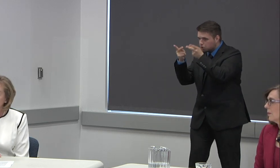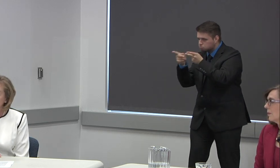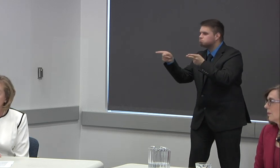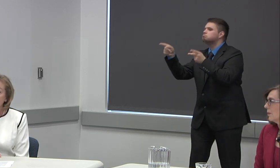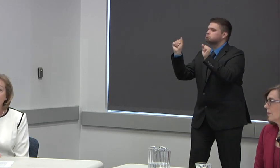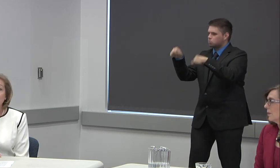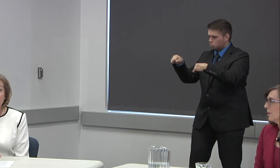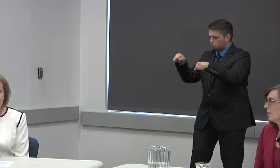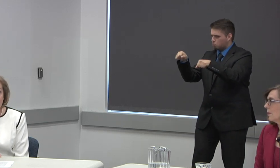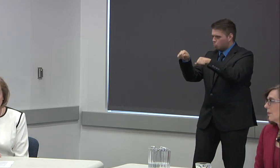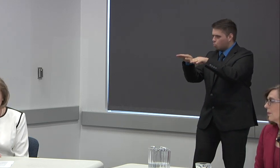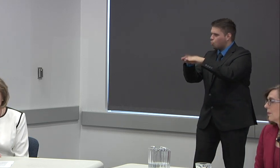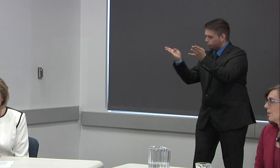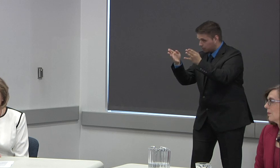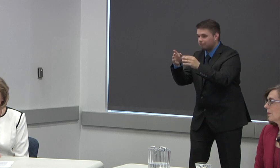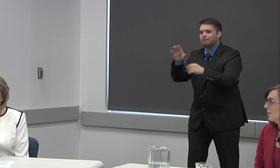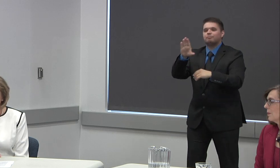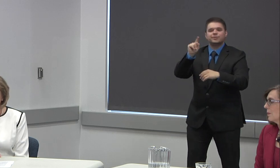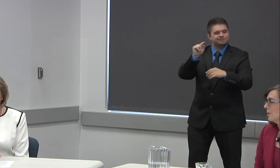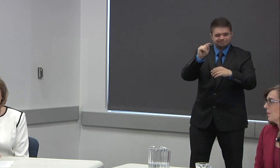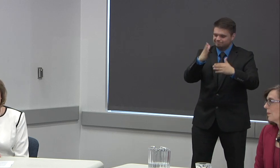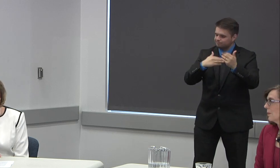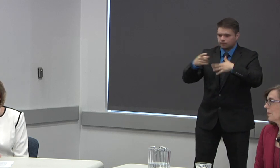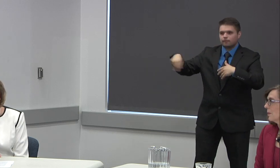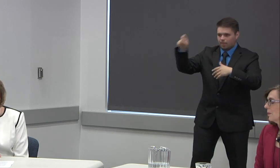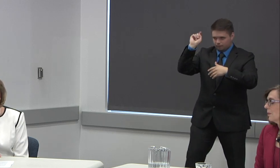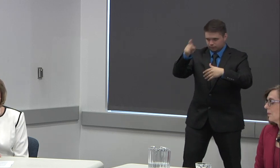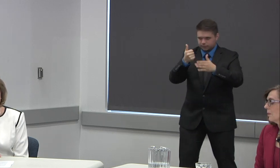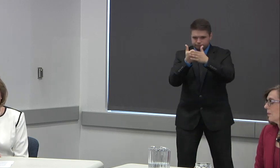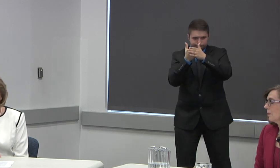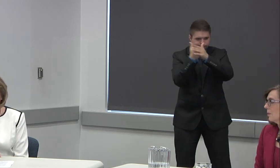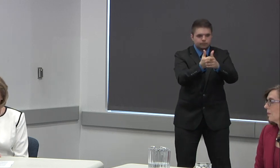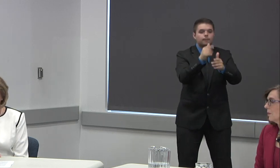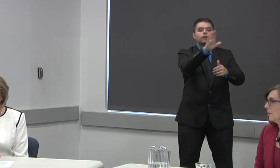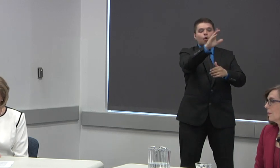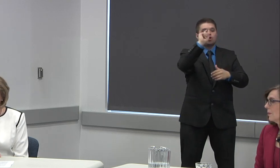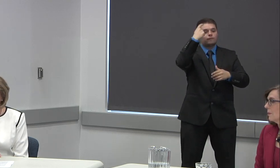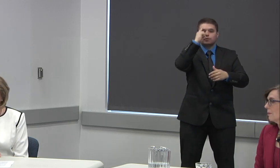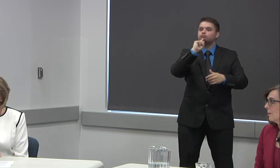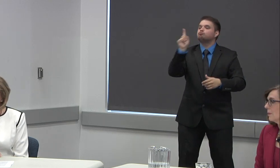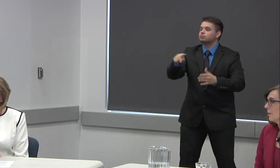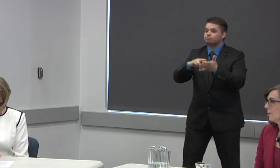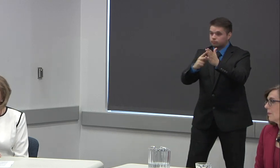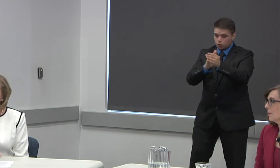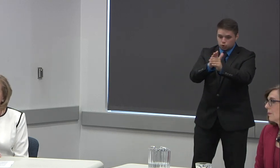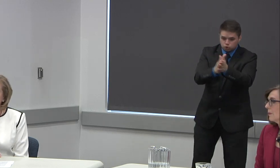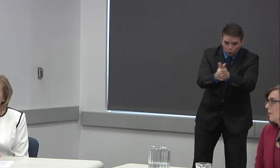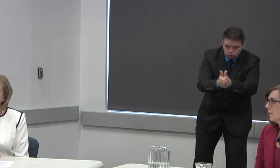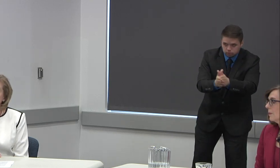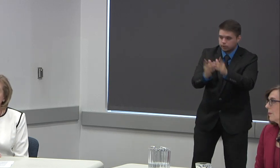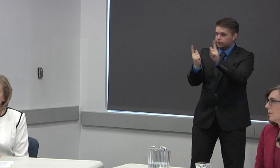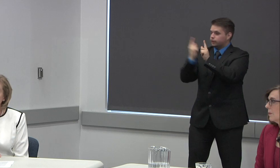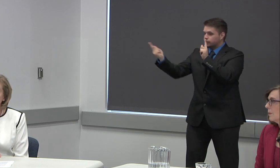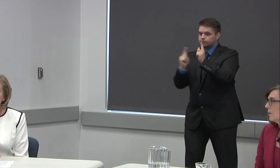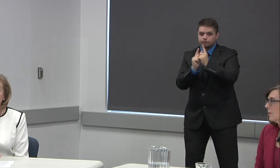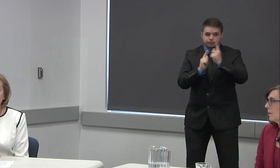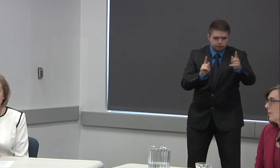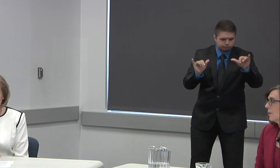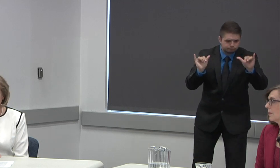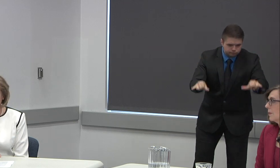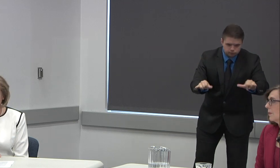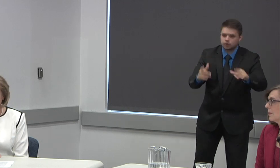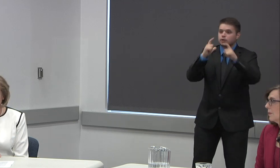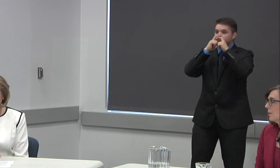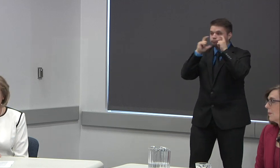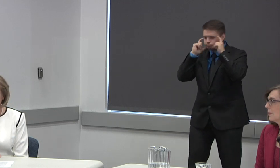measures such as hand washing, facial coverings, and physical distancing must remain in place to stay